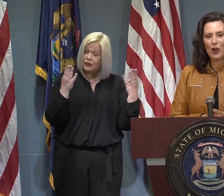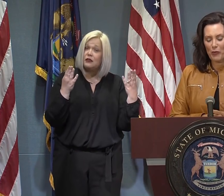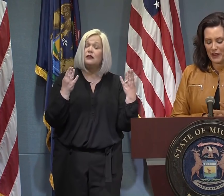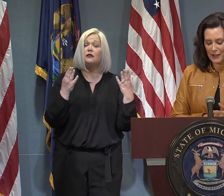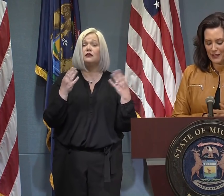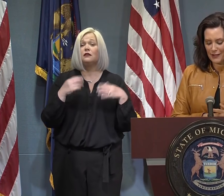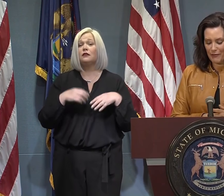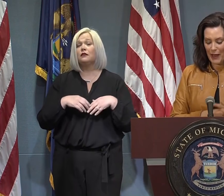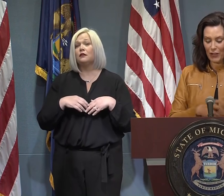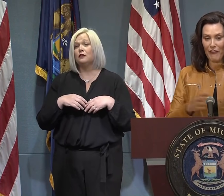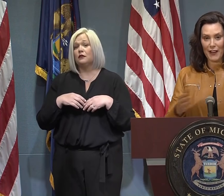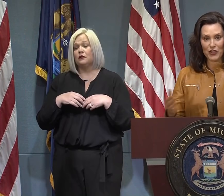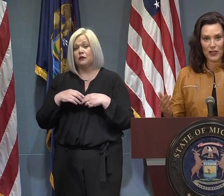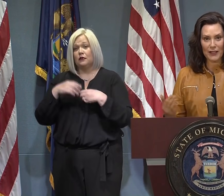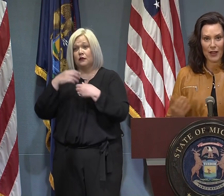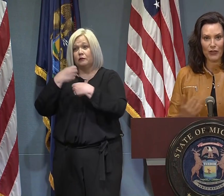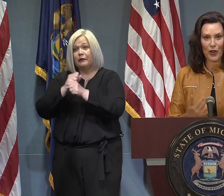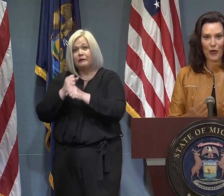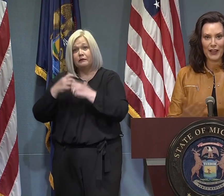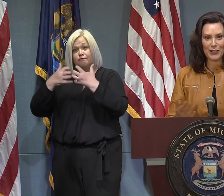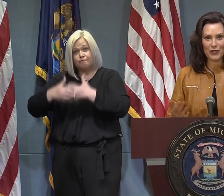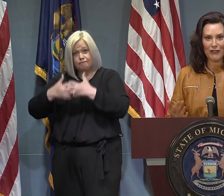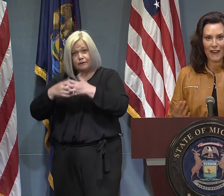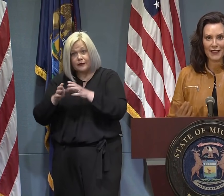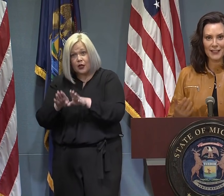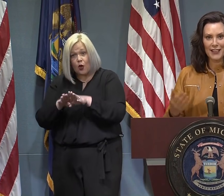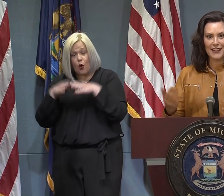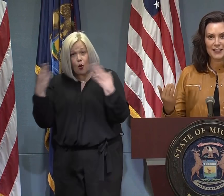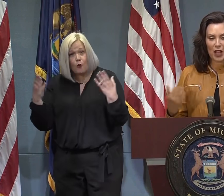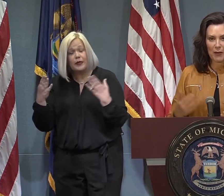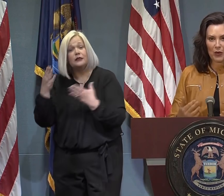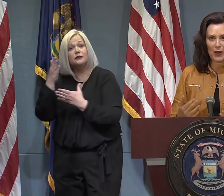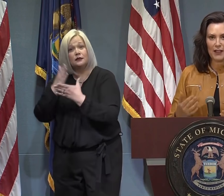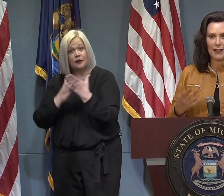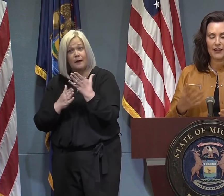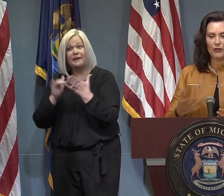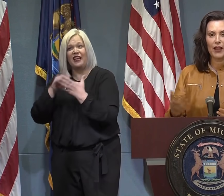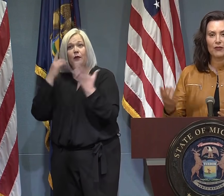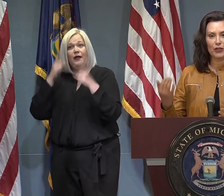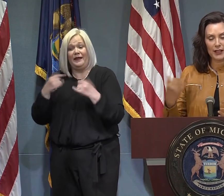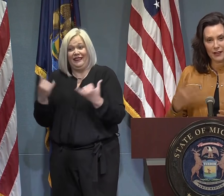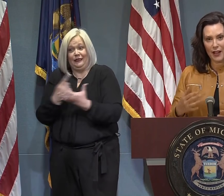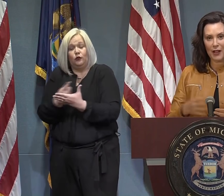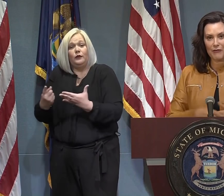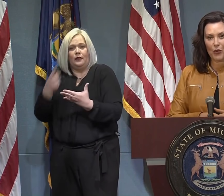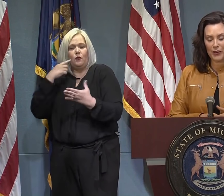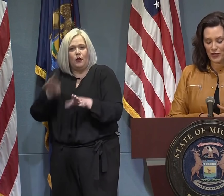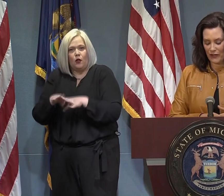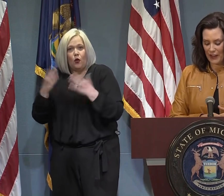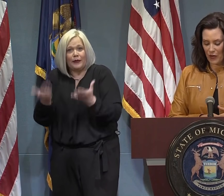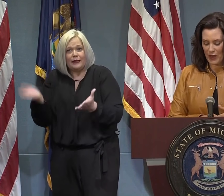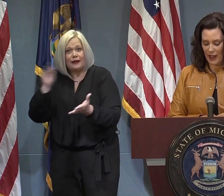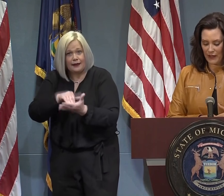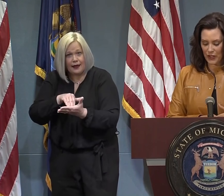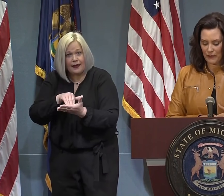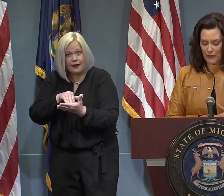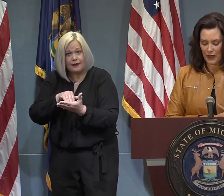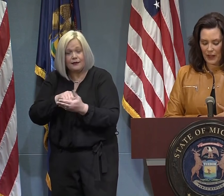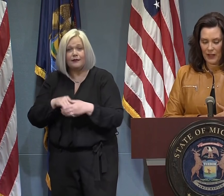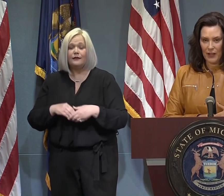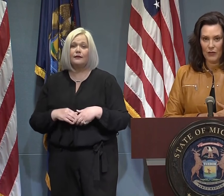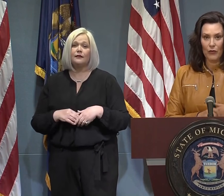We've reopened manufacturing that will go into effect this coming week and really more into effect the week